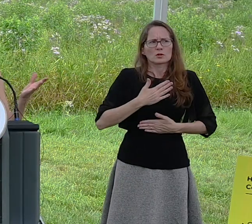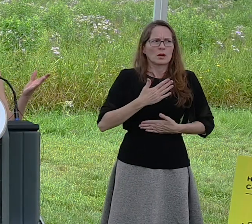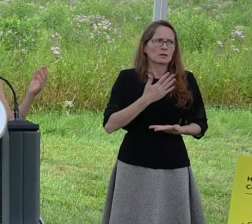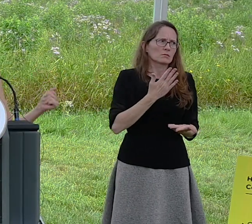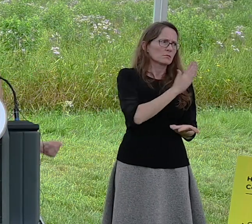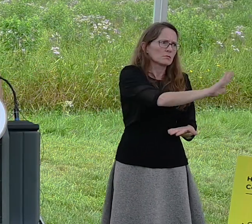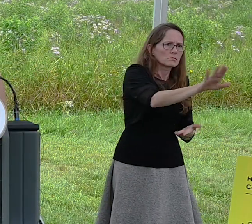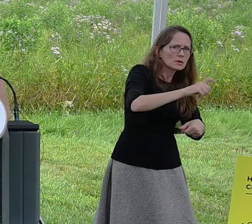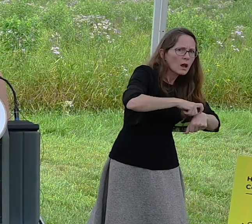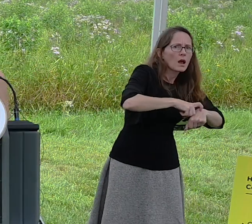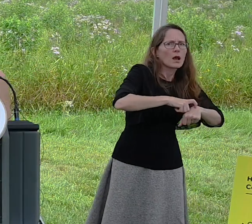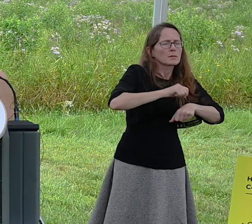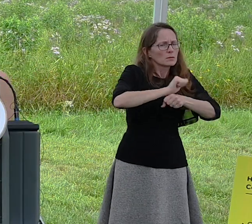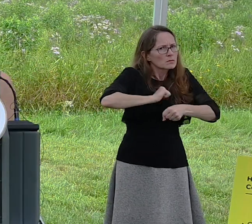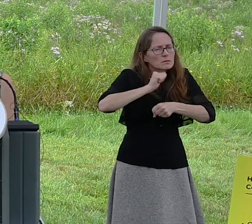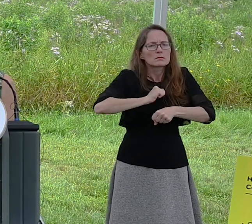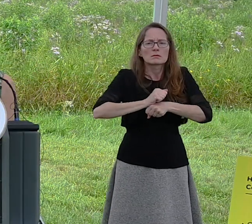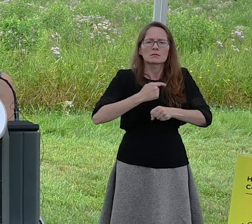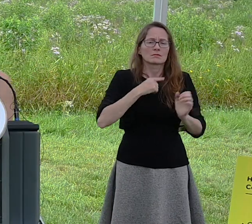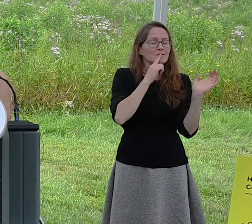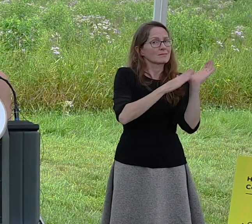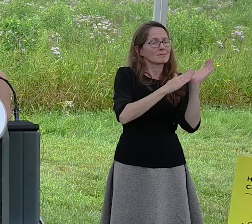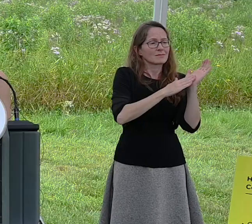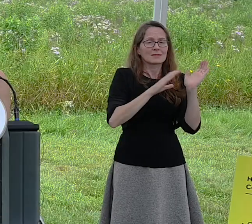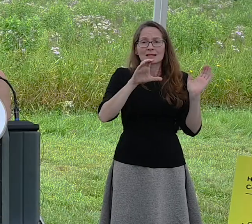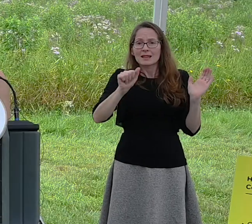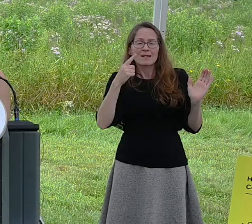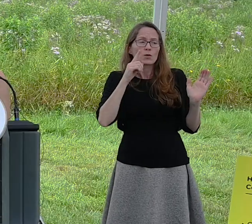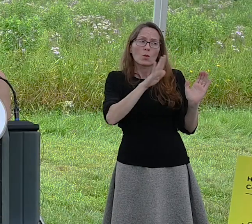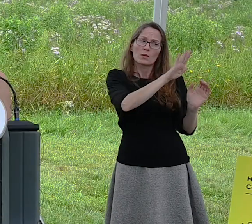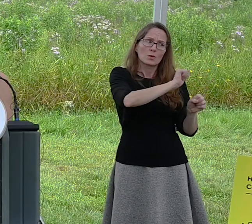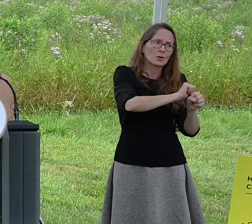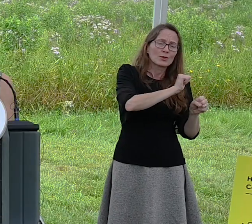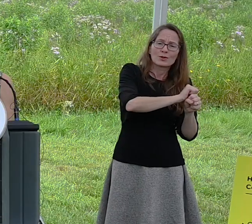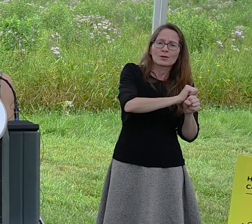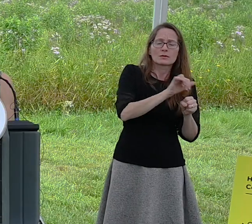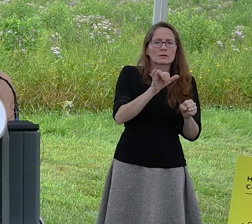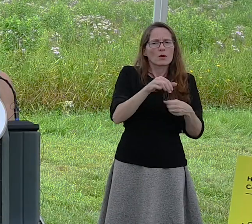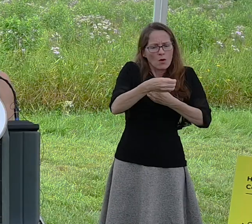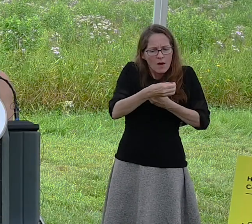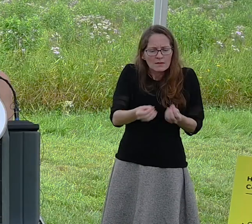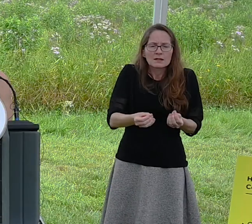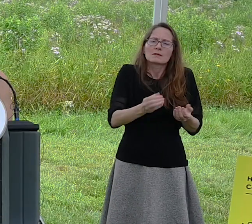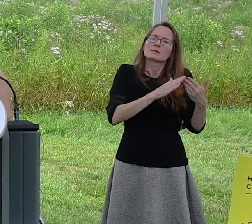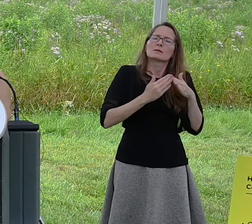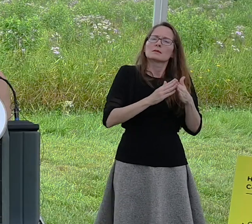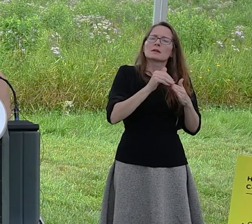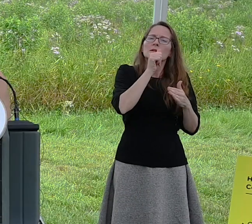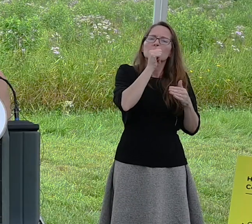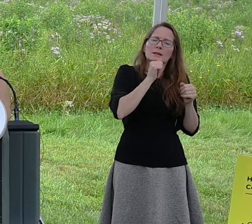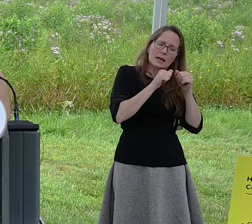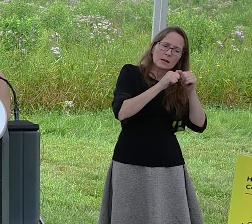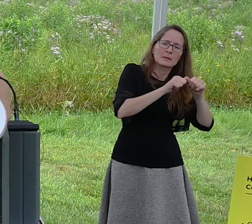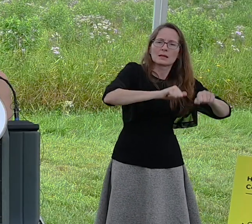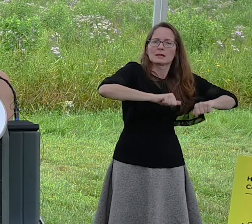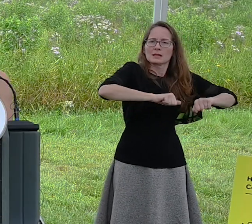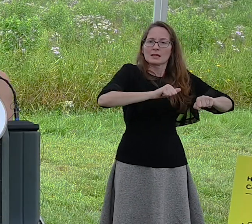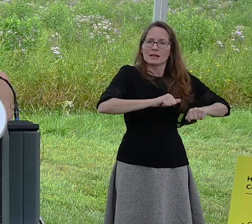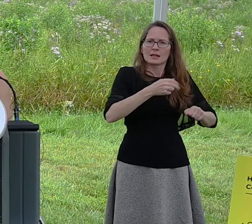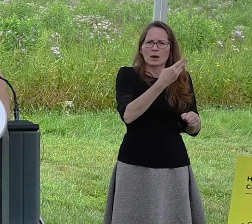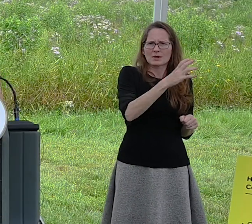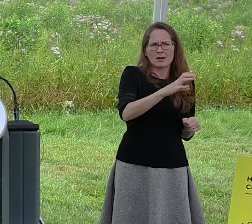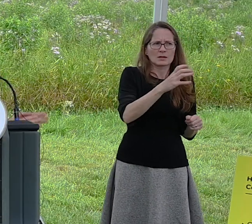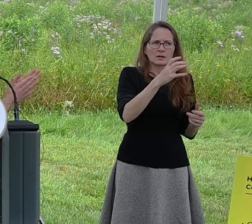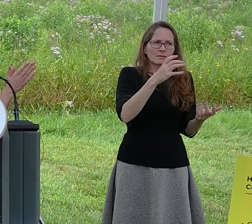I commend Columbia Association for their efforts and the Office of Community Sustainability in Howard County in general for everything